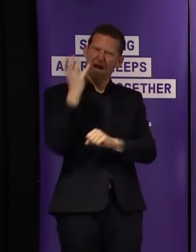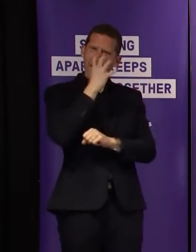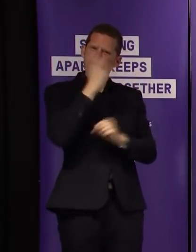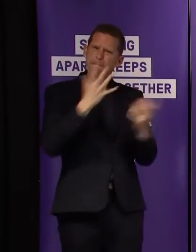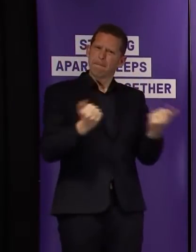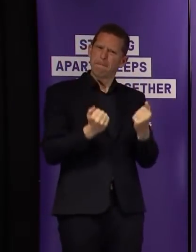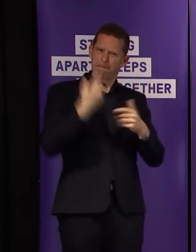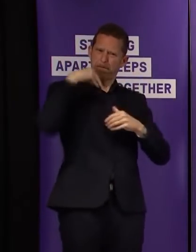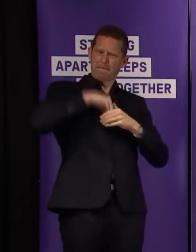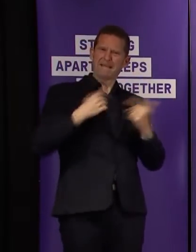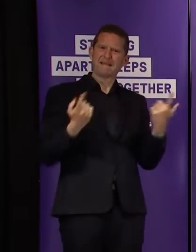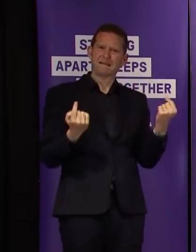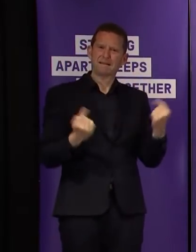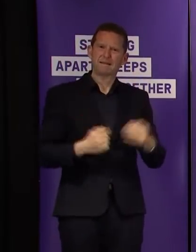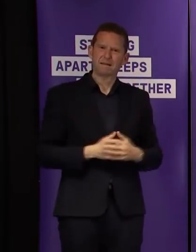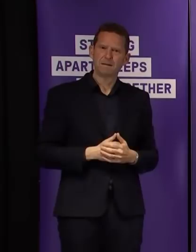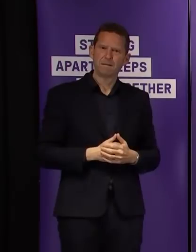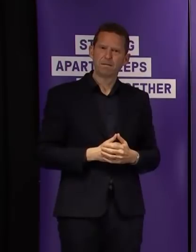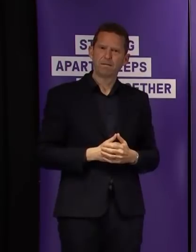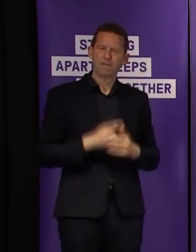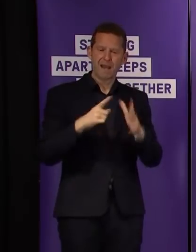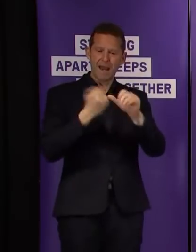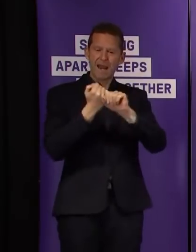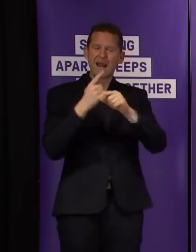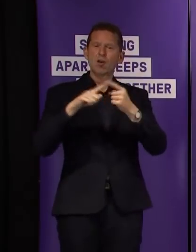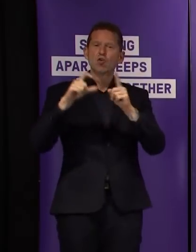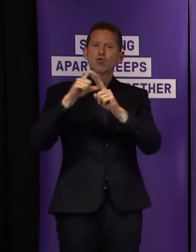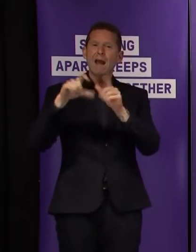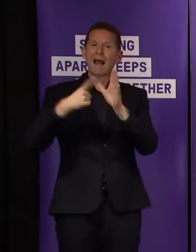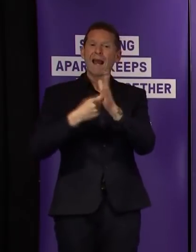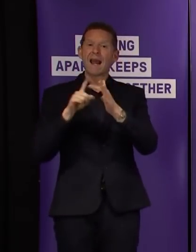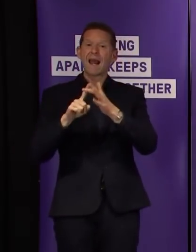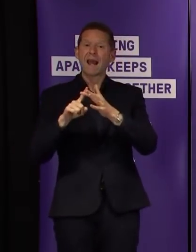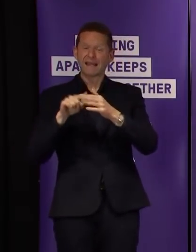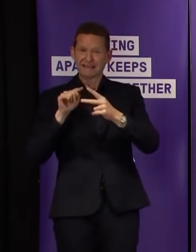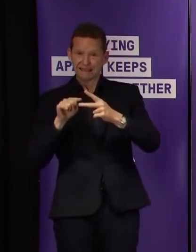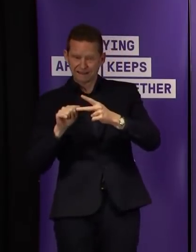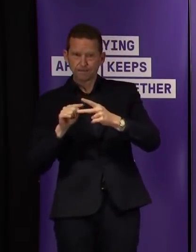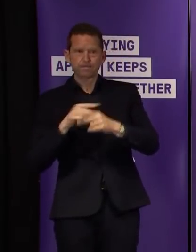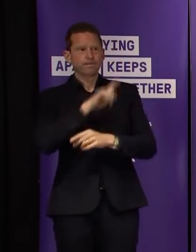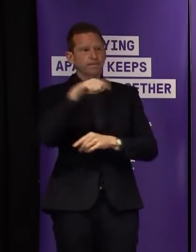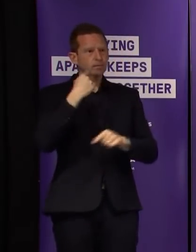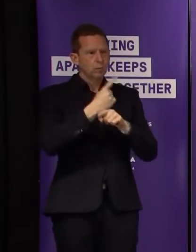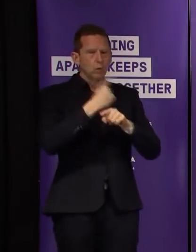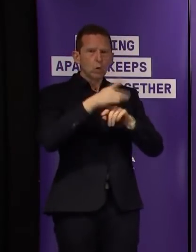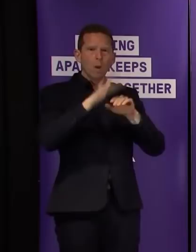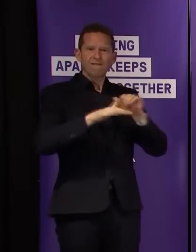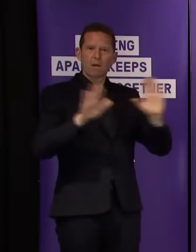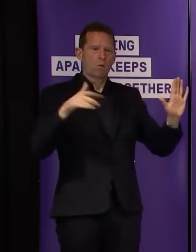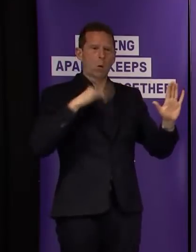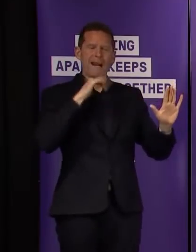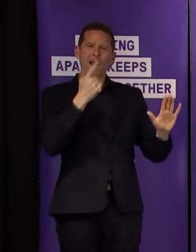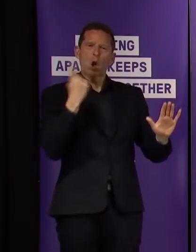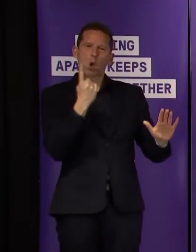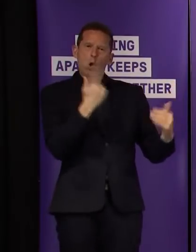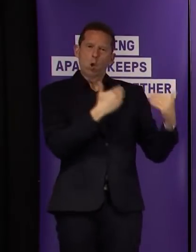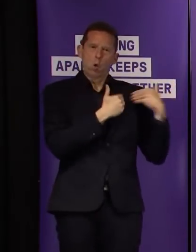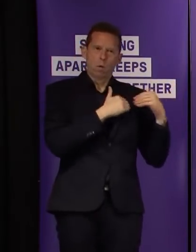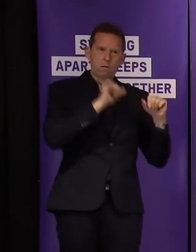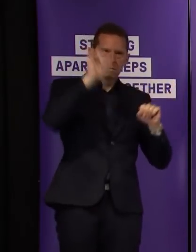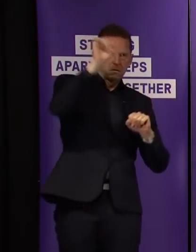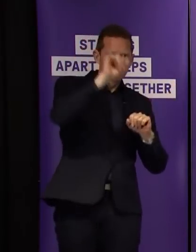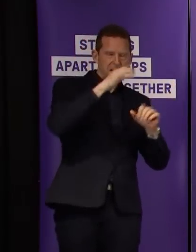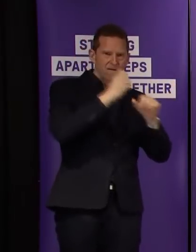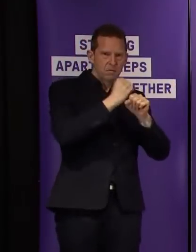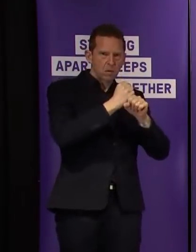care, where we are today, as a result of a partnership where people are not worried about what political party you're from or what government you're